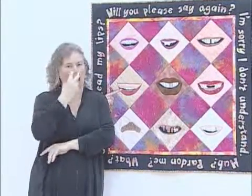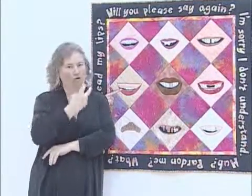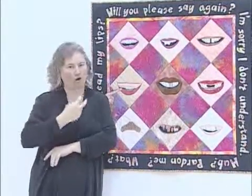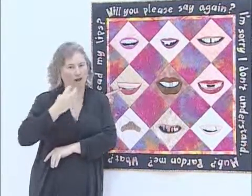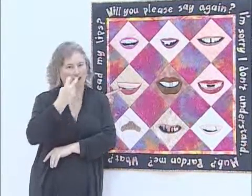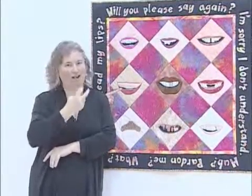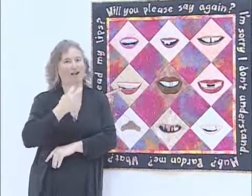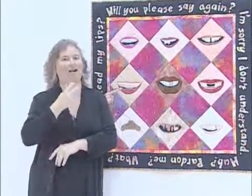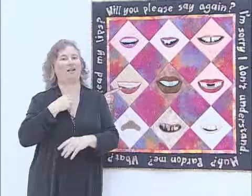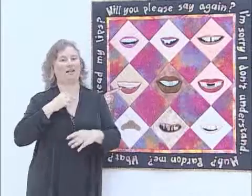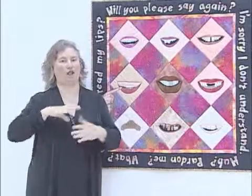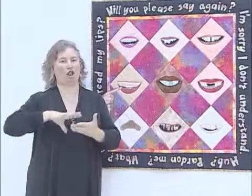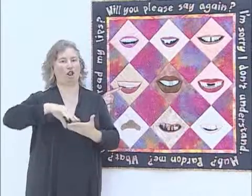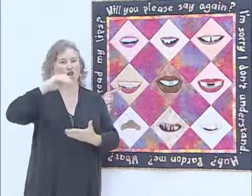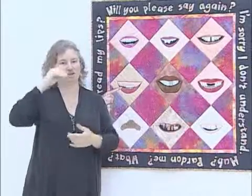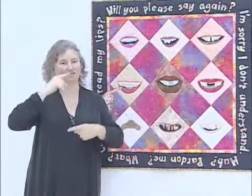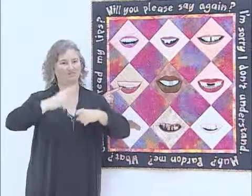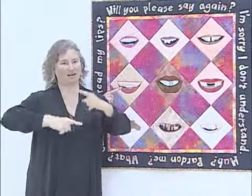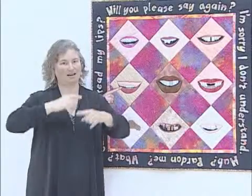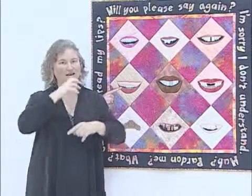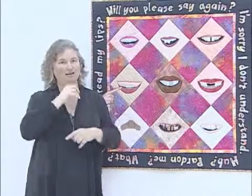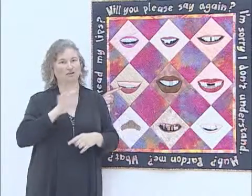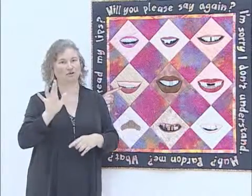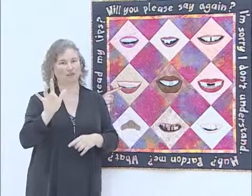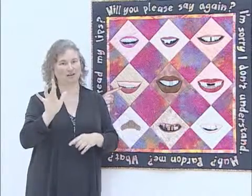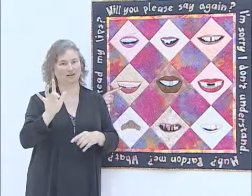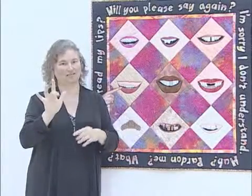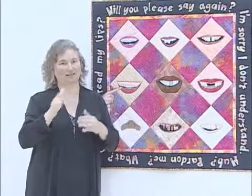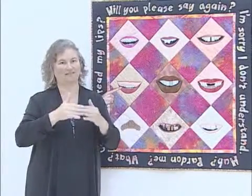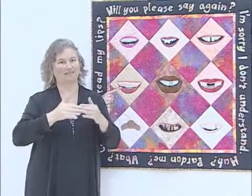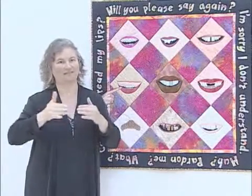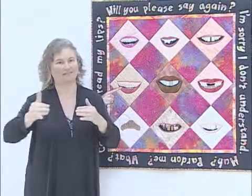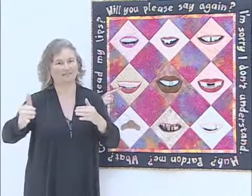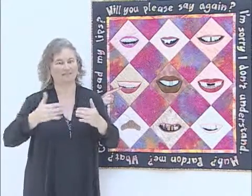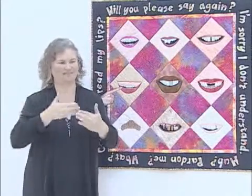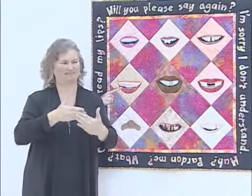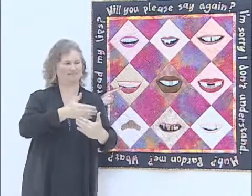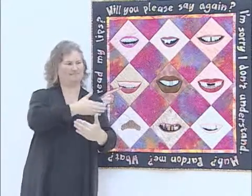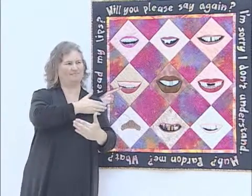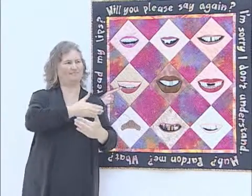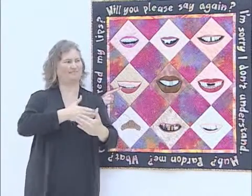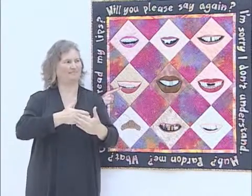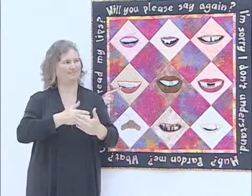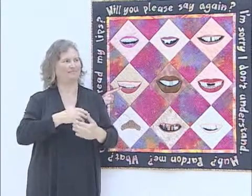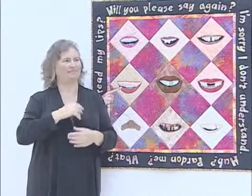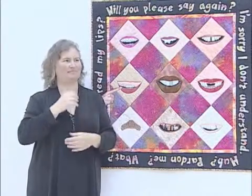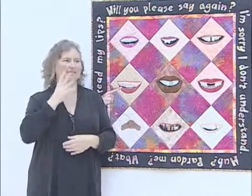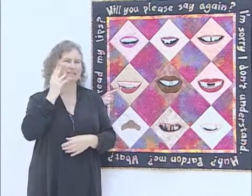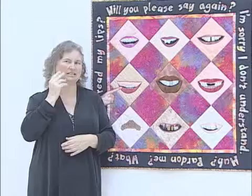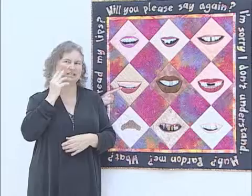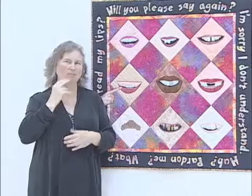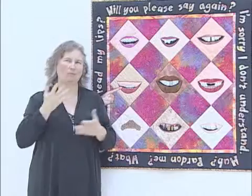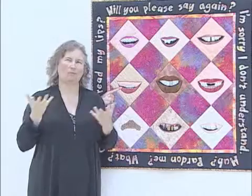I grew up a non-signer. I didn't learn sign language till I was 25. I was a lip reader and a speech